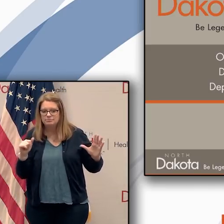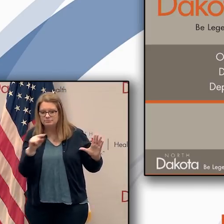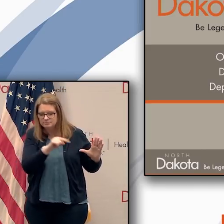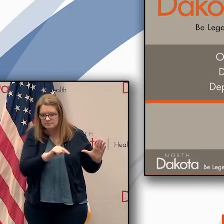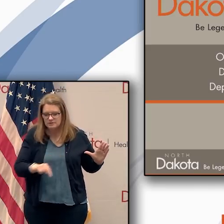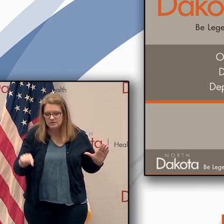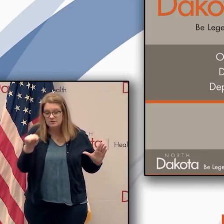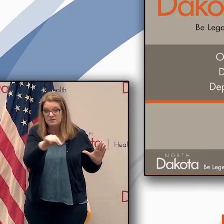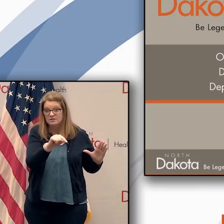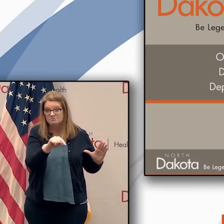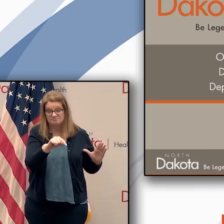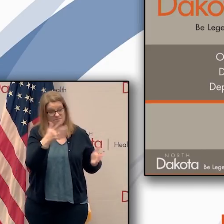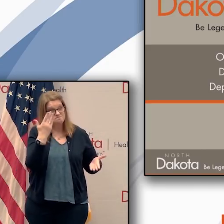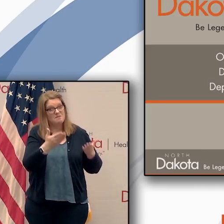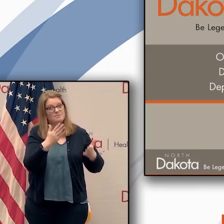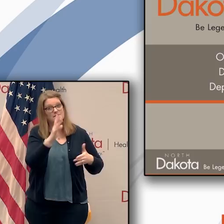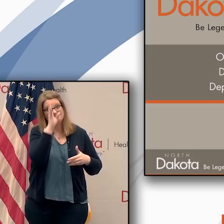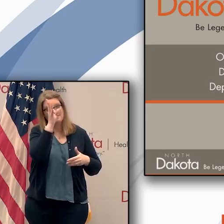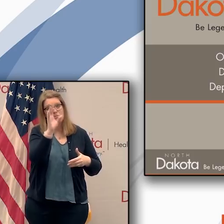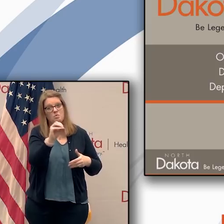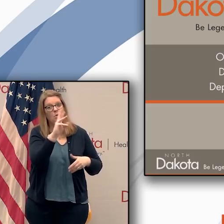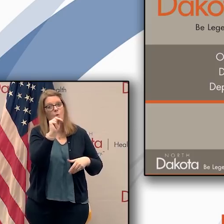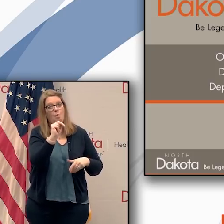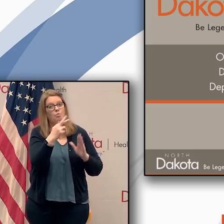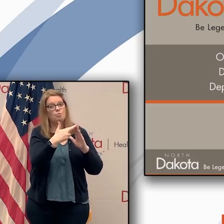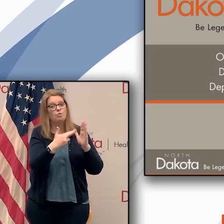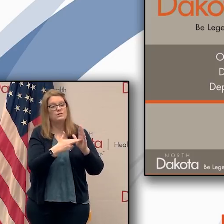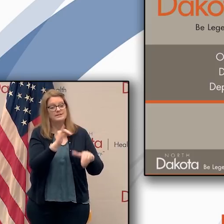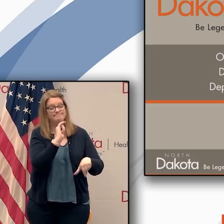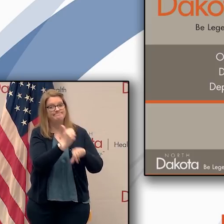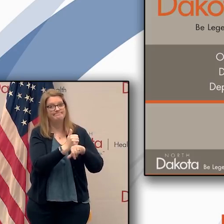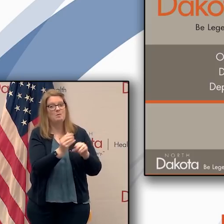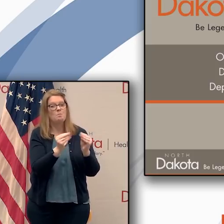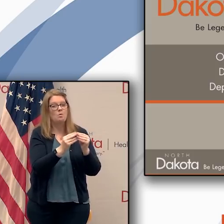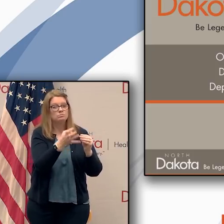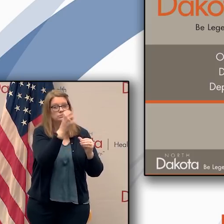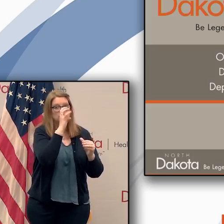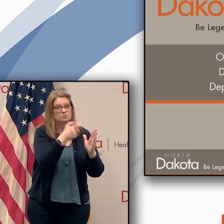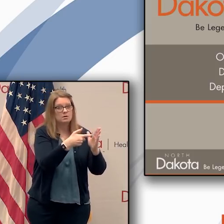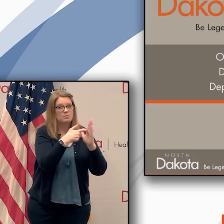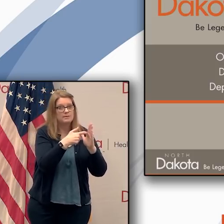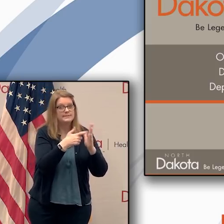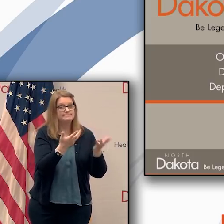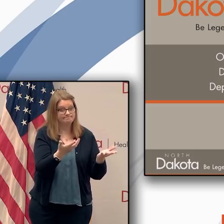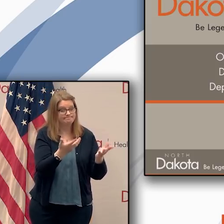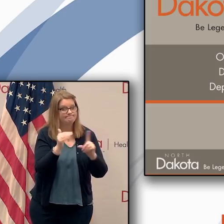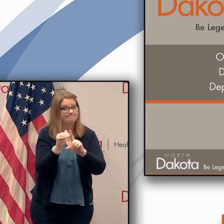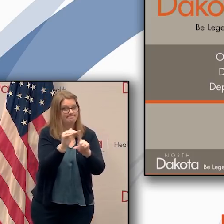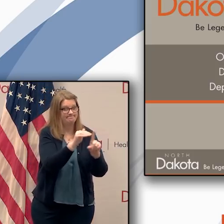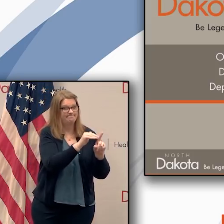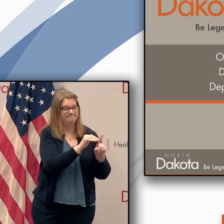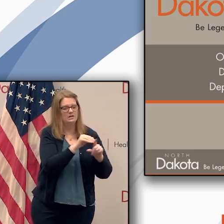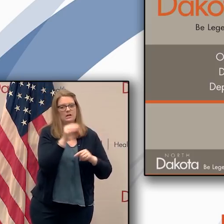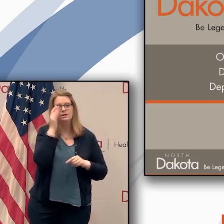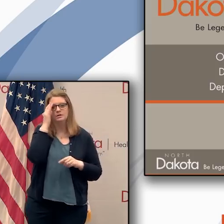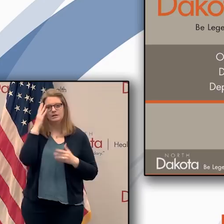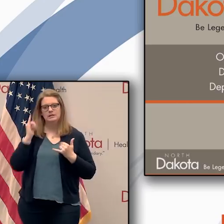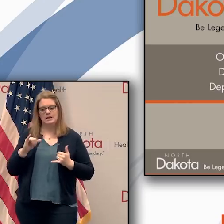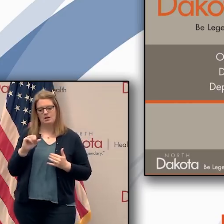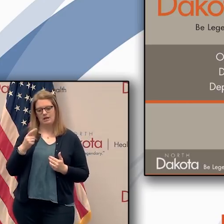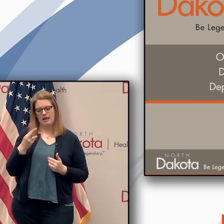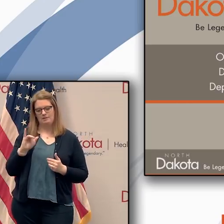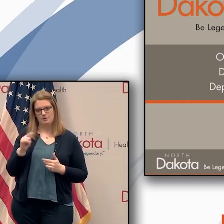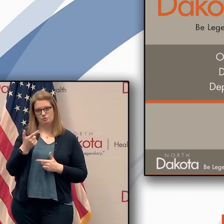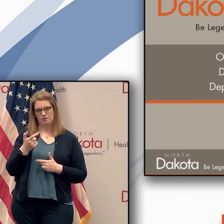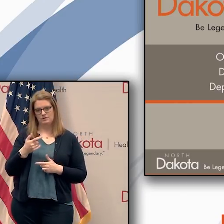more stringent restrictions, and opening a business is voluntary. As I shared on April 21st, throughout last